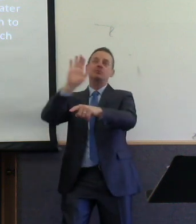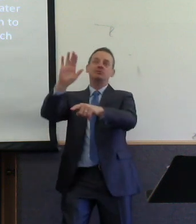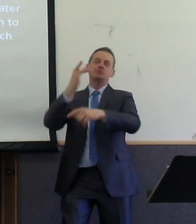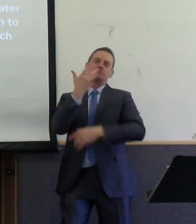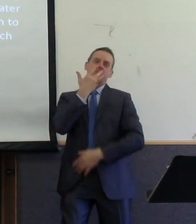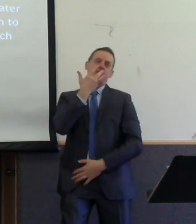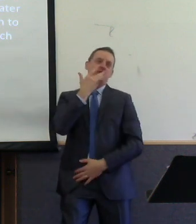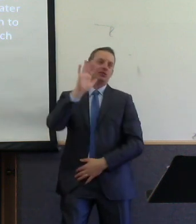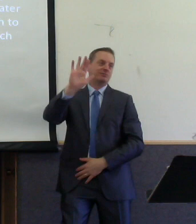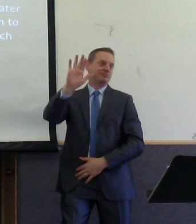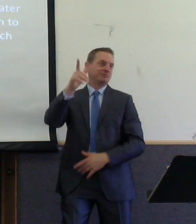If I